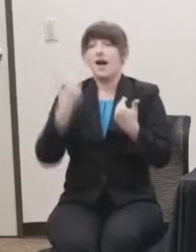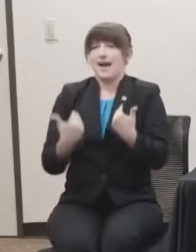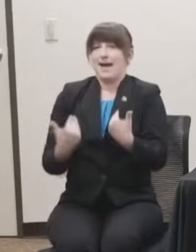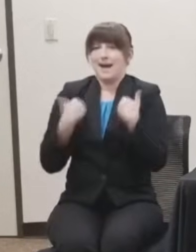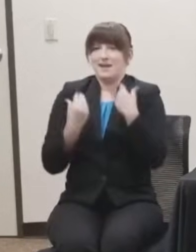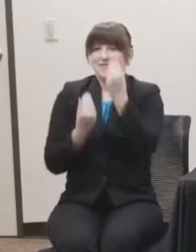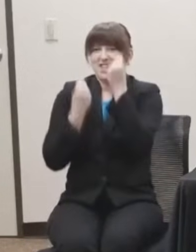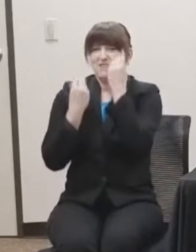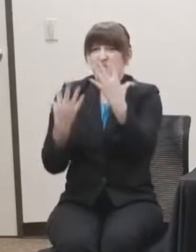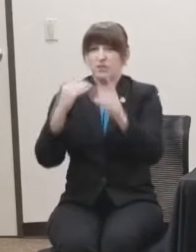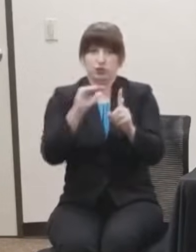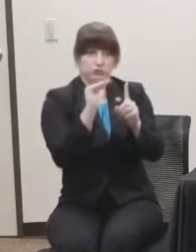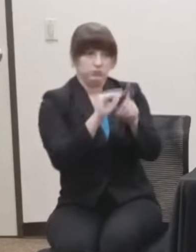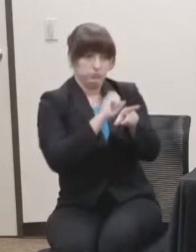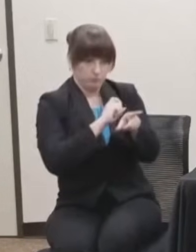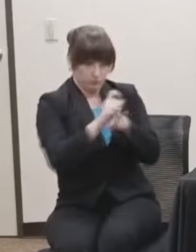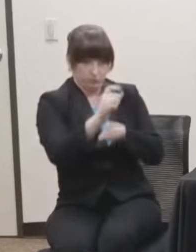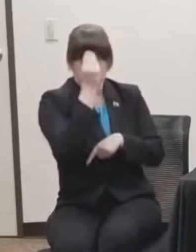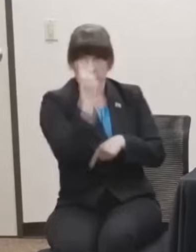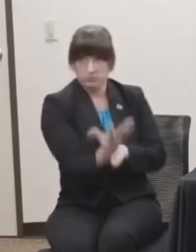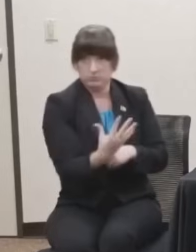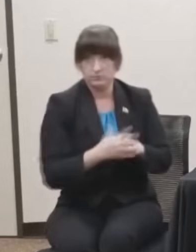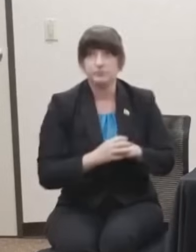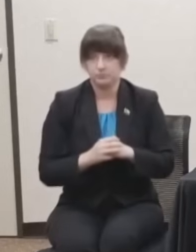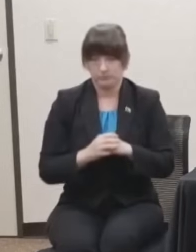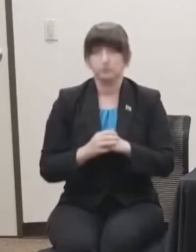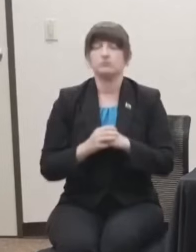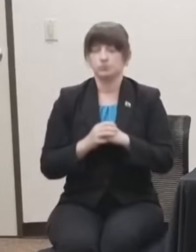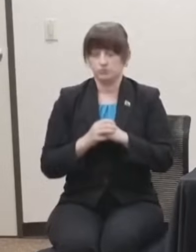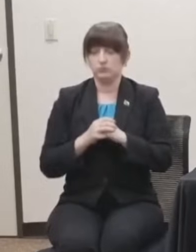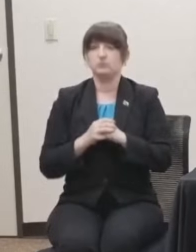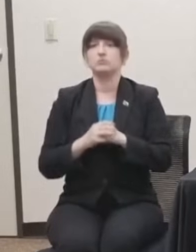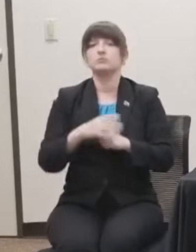While we continue the search process in Kerr County,